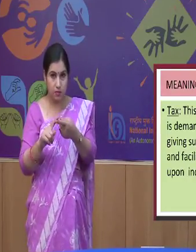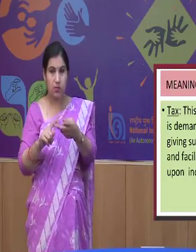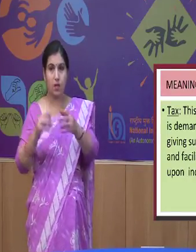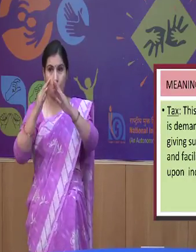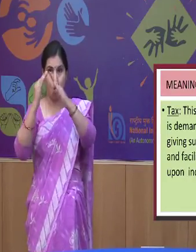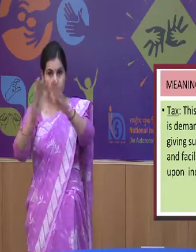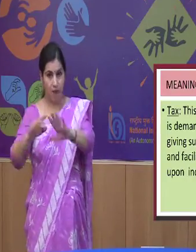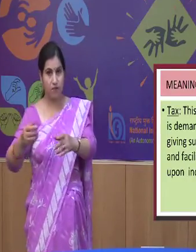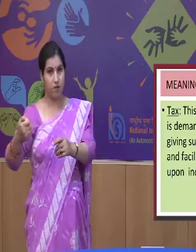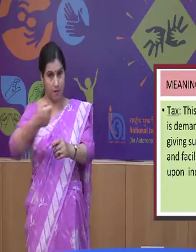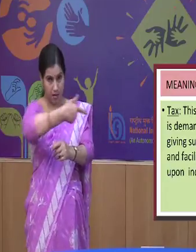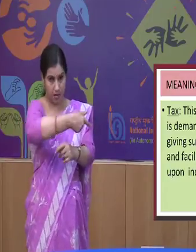etc.